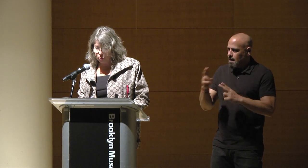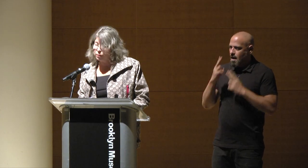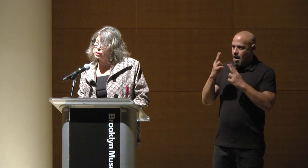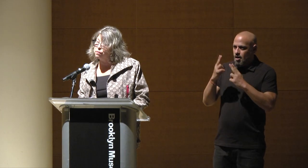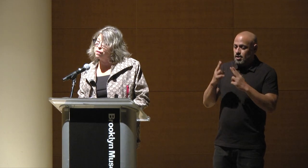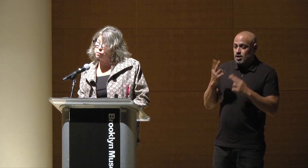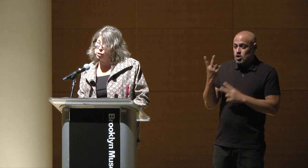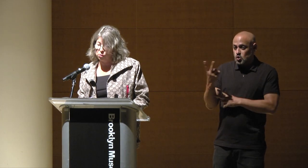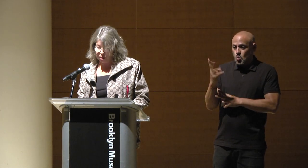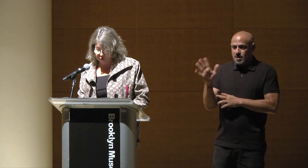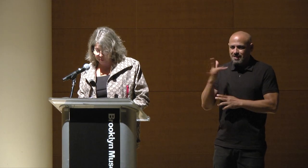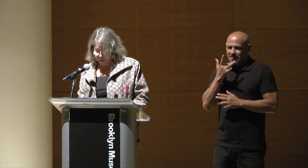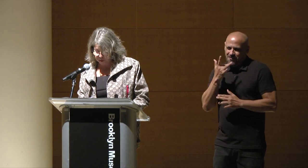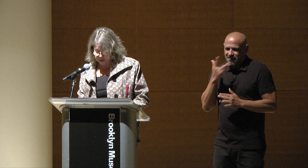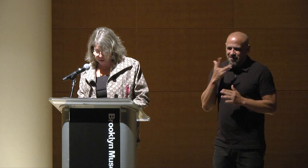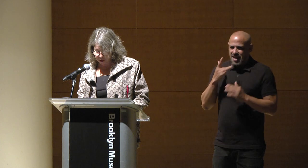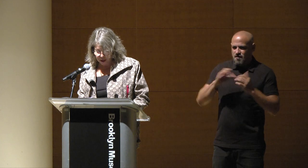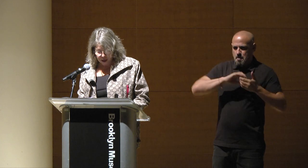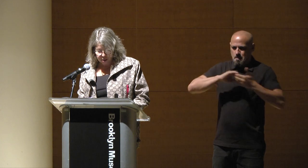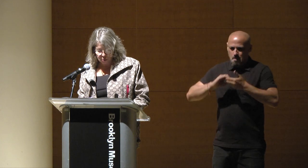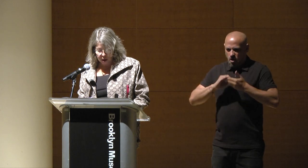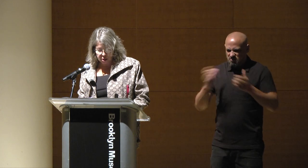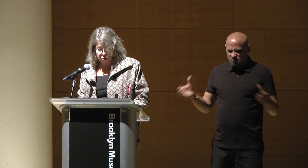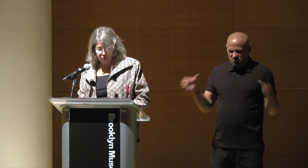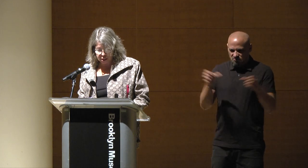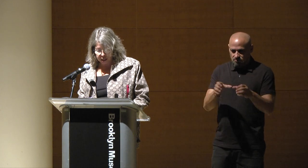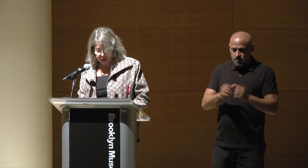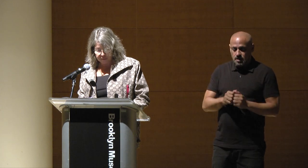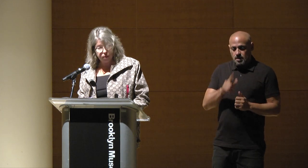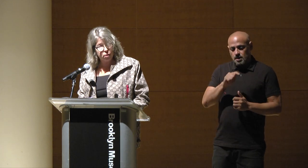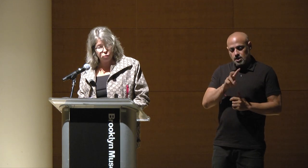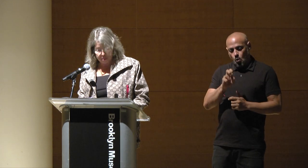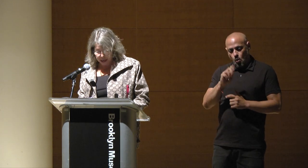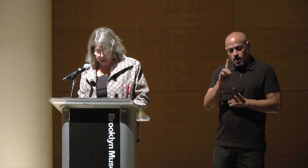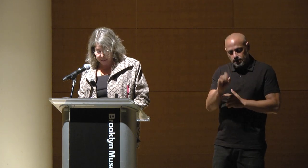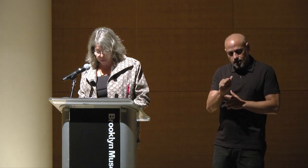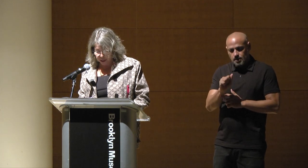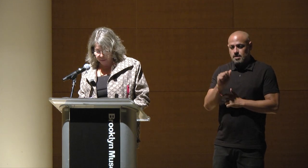together two of his favorite creative partners, Tawanda